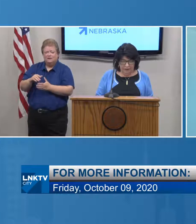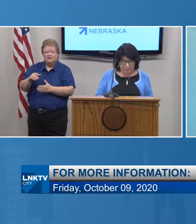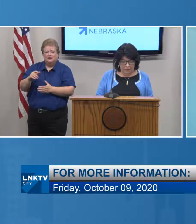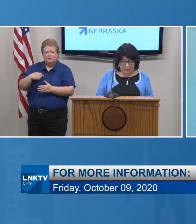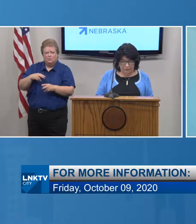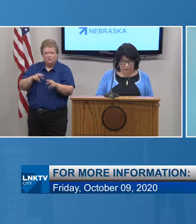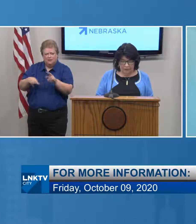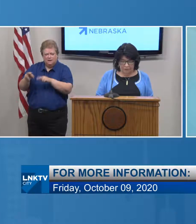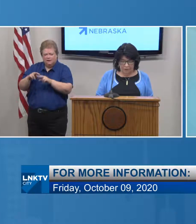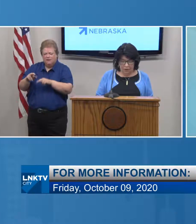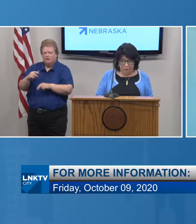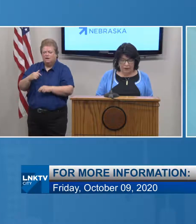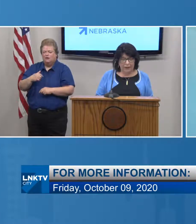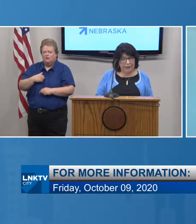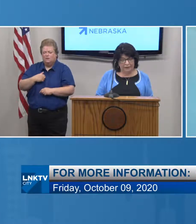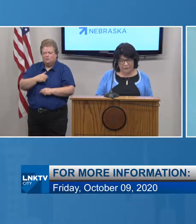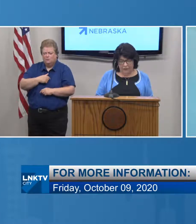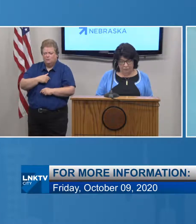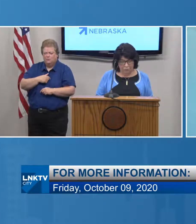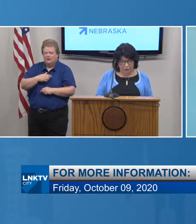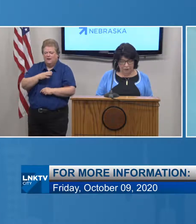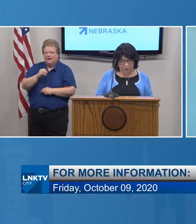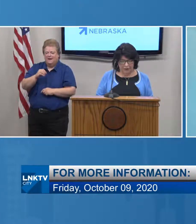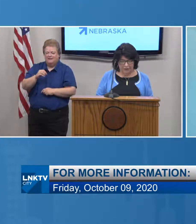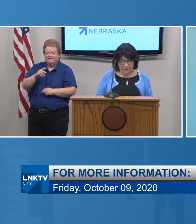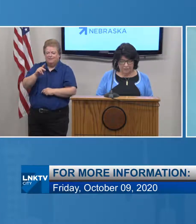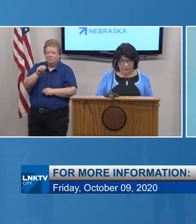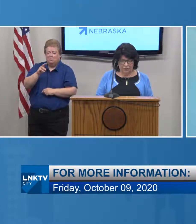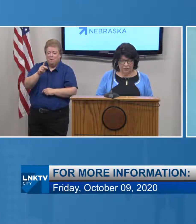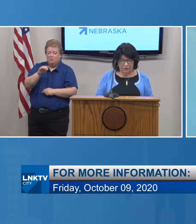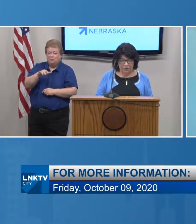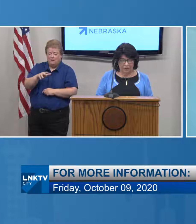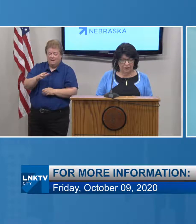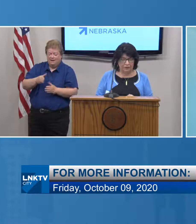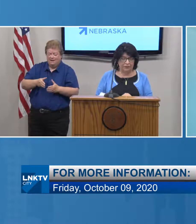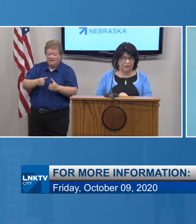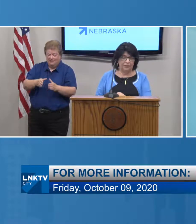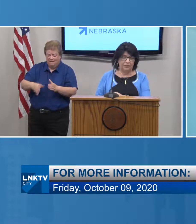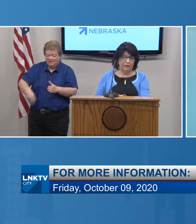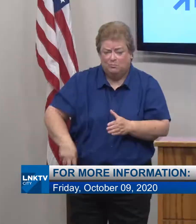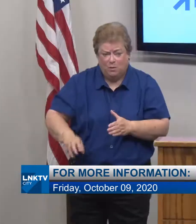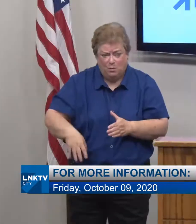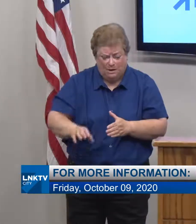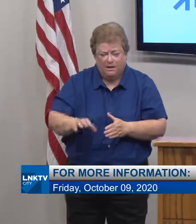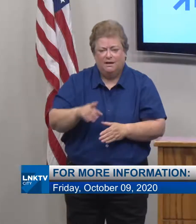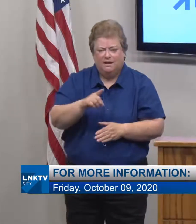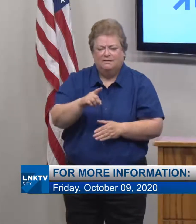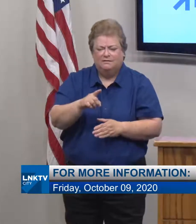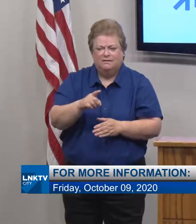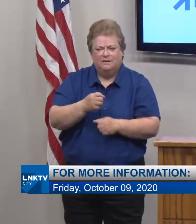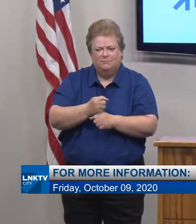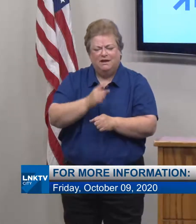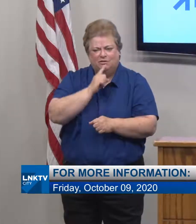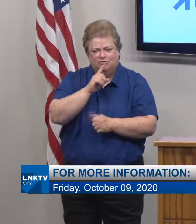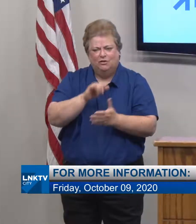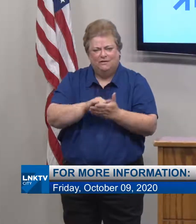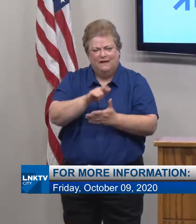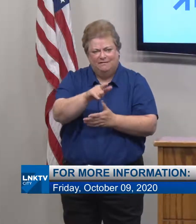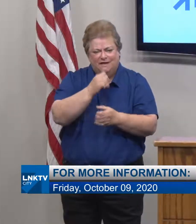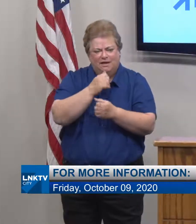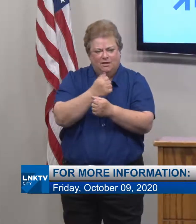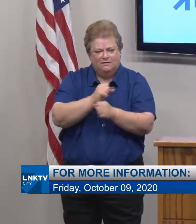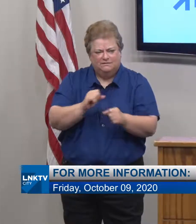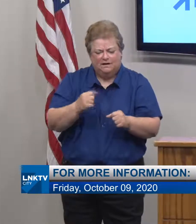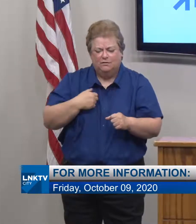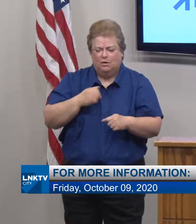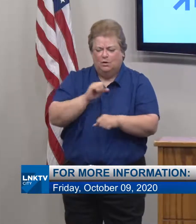LEBA, the Malone Center, and Parkway Lanes have worked with us to make sure their events are safe. The health department continues to